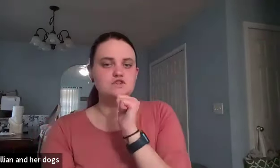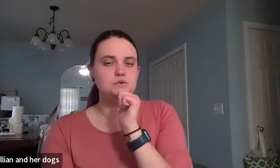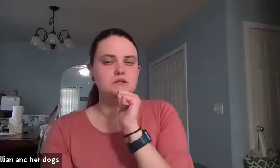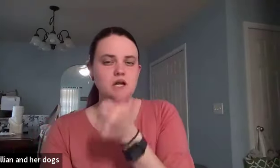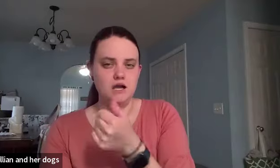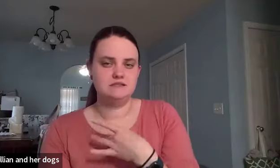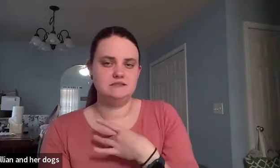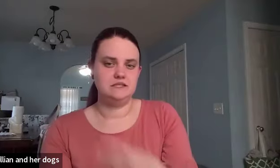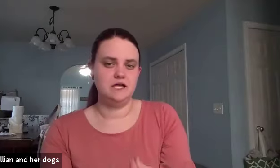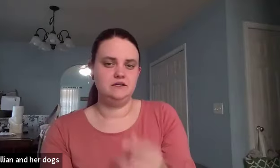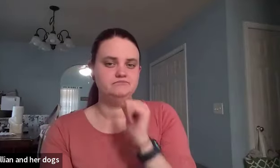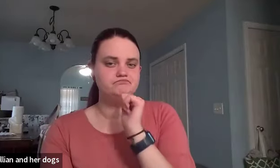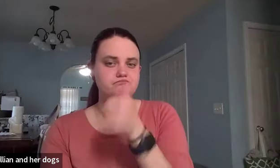So not like,